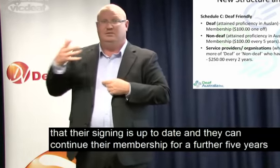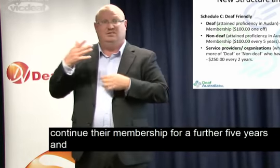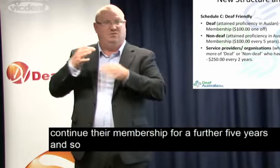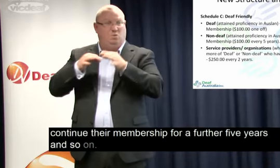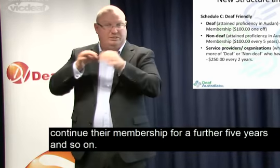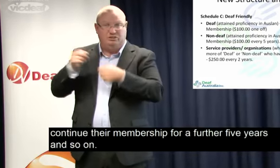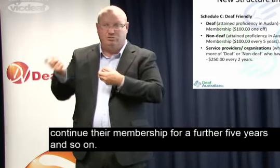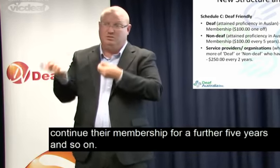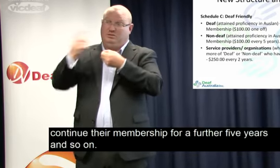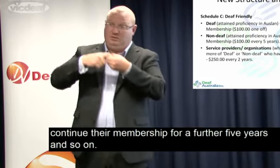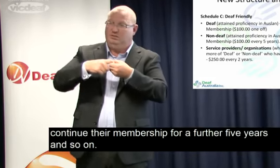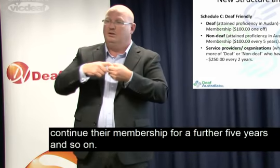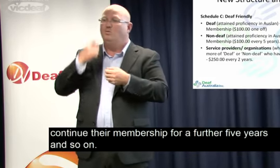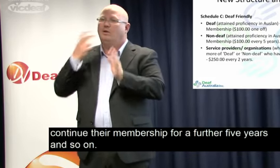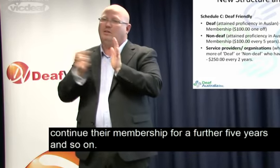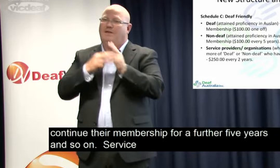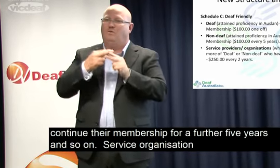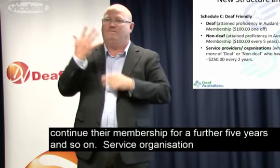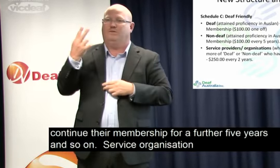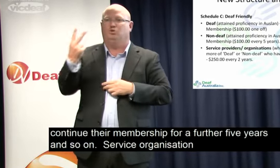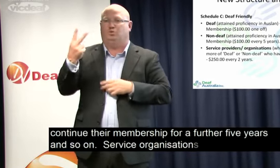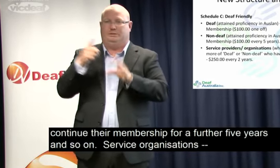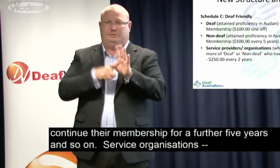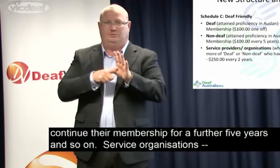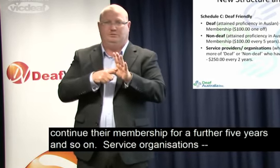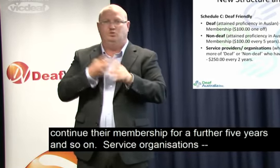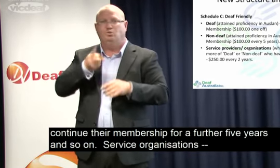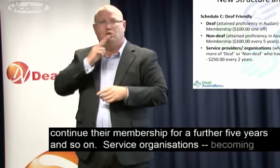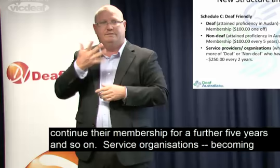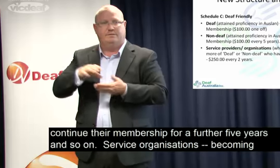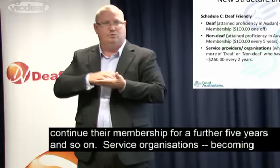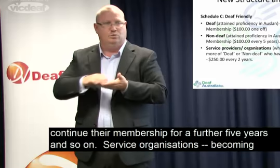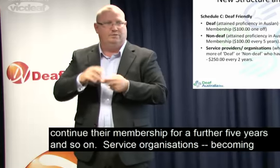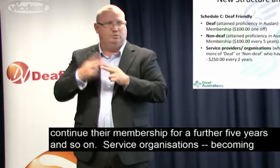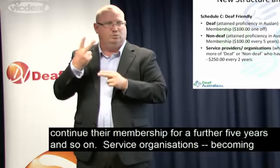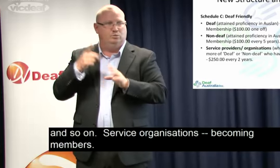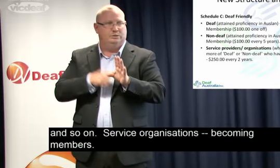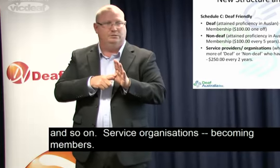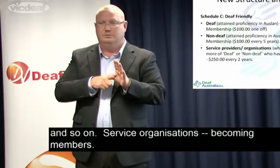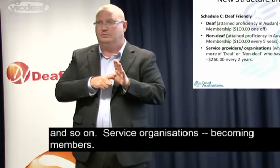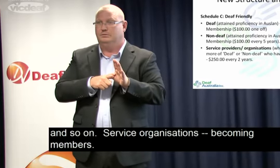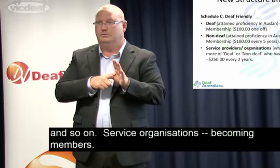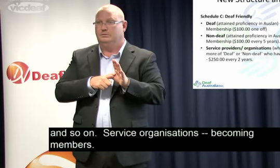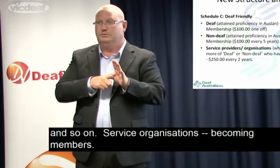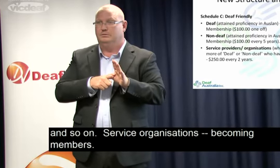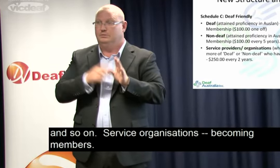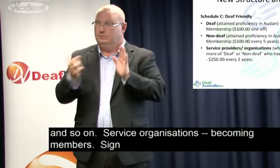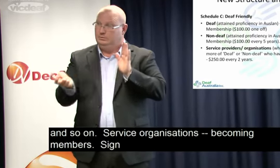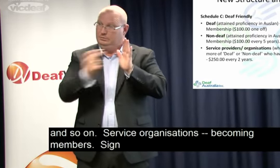Service organisations becoming members, and they would sign up for 2 years and pay $250 to